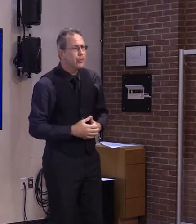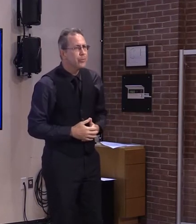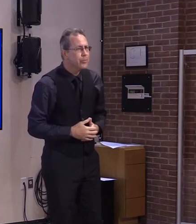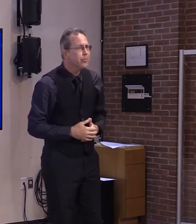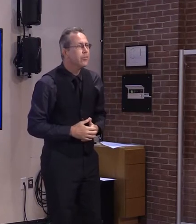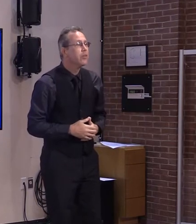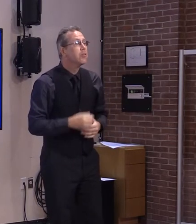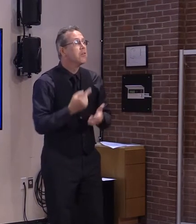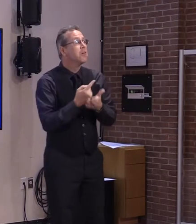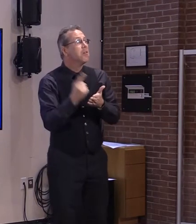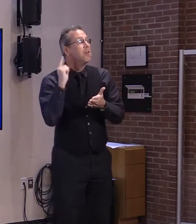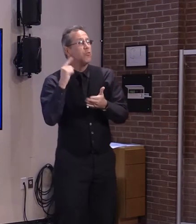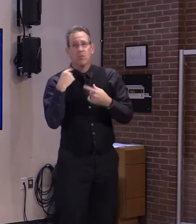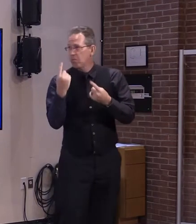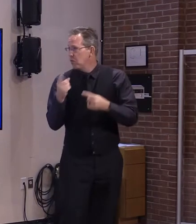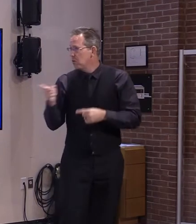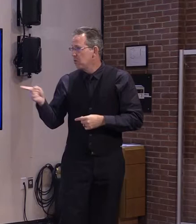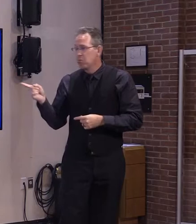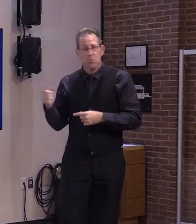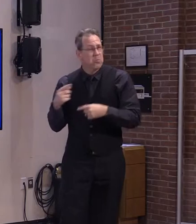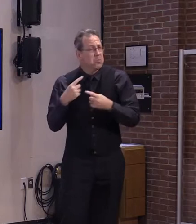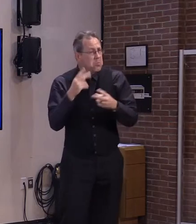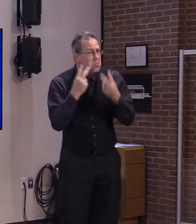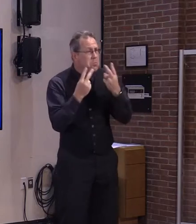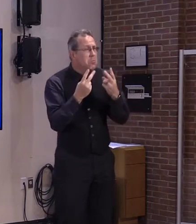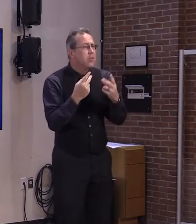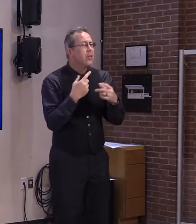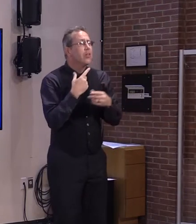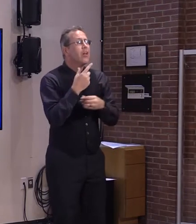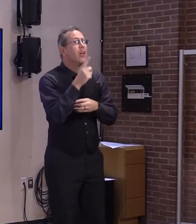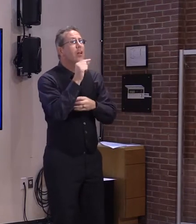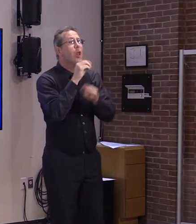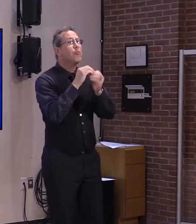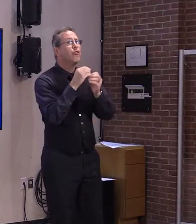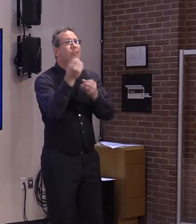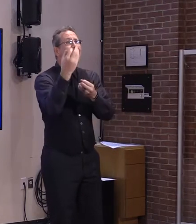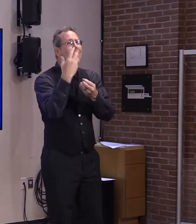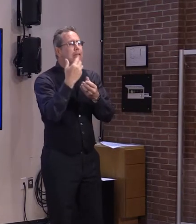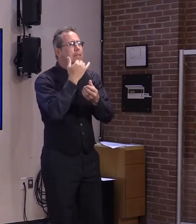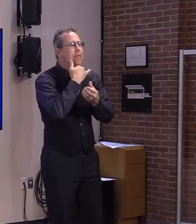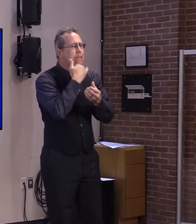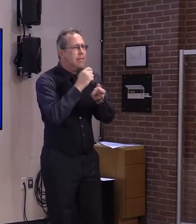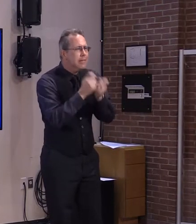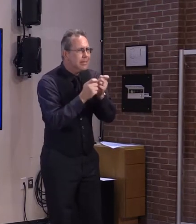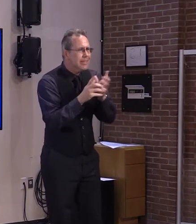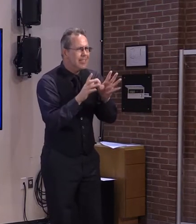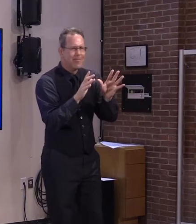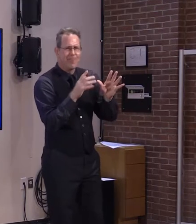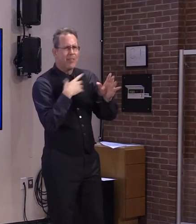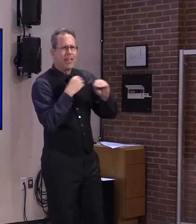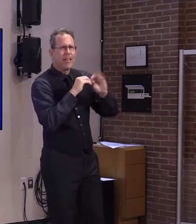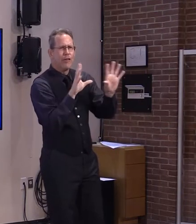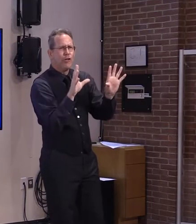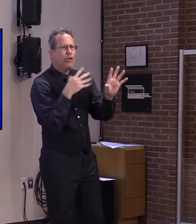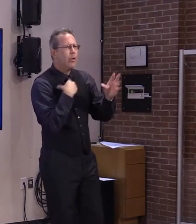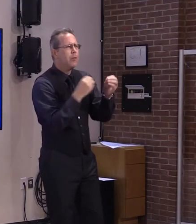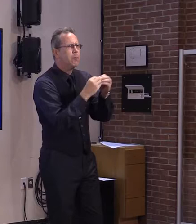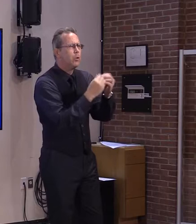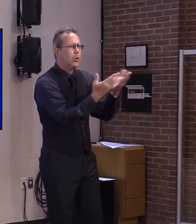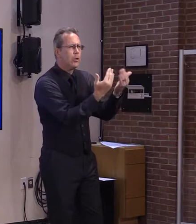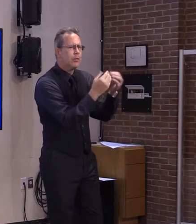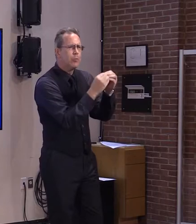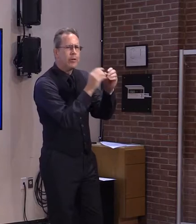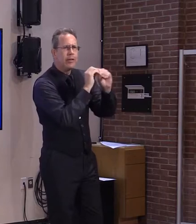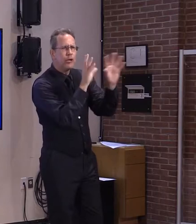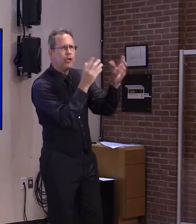we also saw some technical issues with the case reporting. Those technical issues make it a little unclear, you know, what our forecast is. And